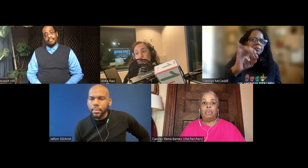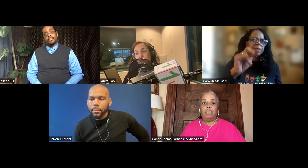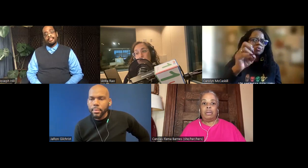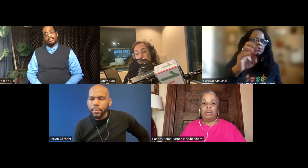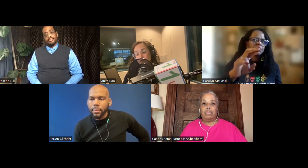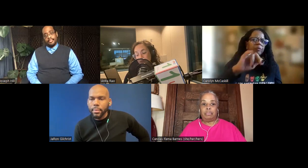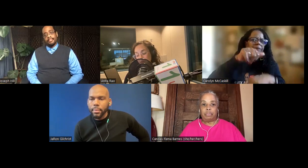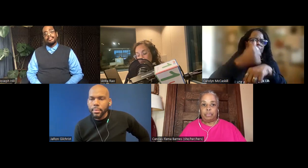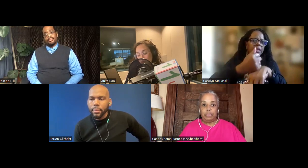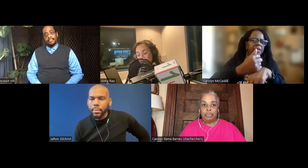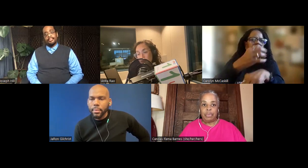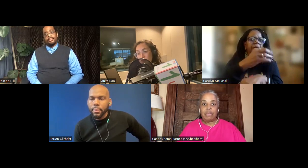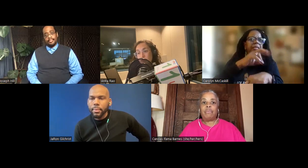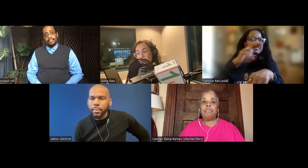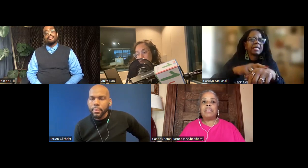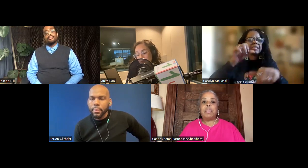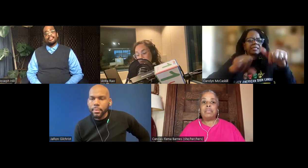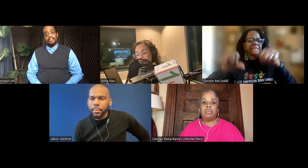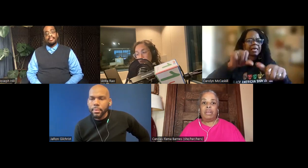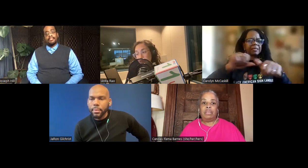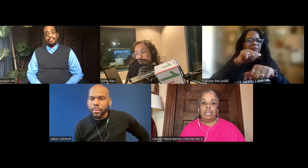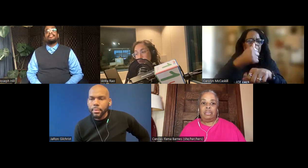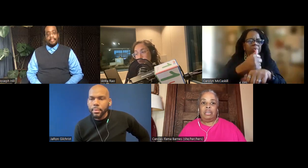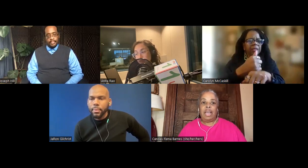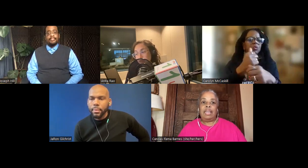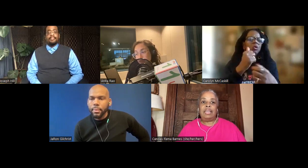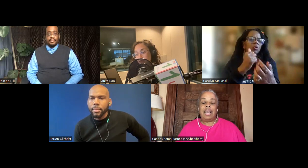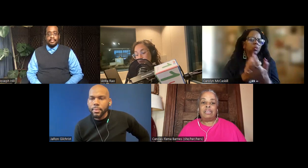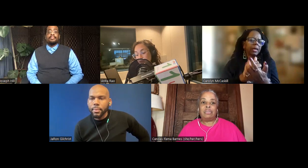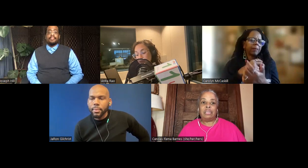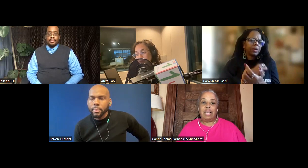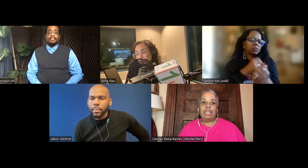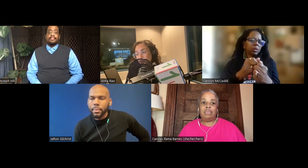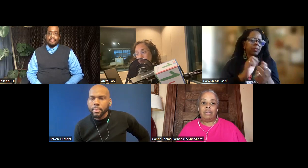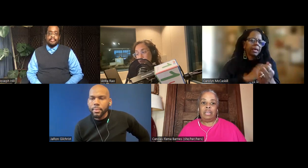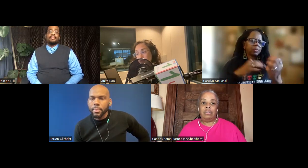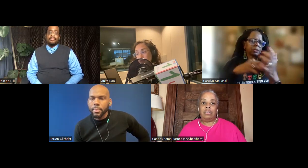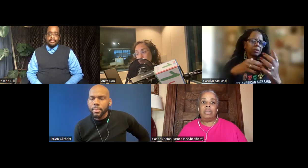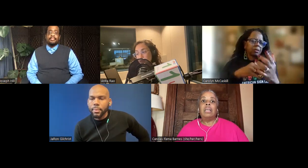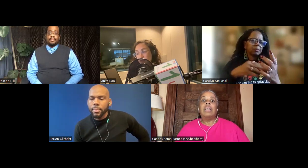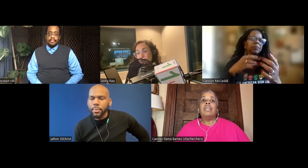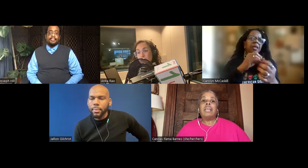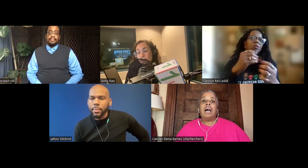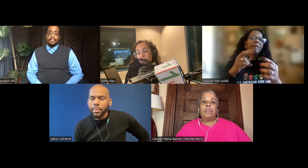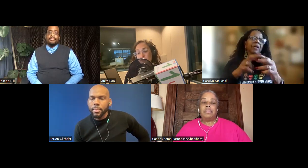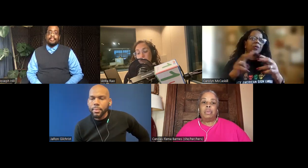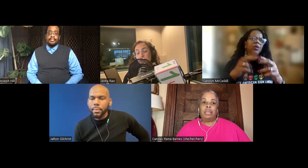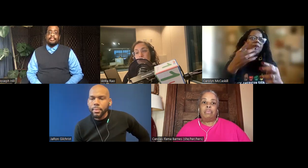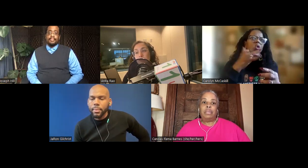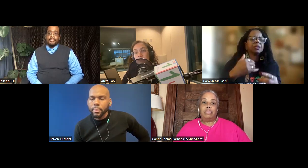support from the Spencer Foundation and the National Science Foundation to help us with our